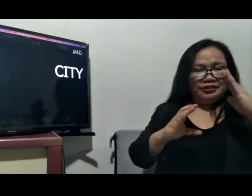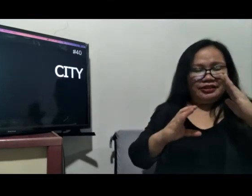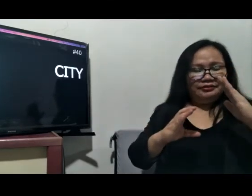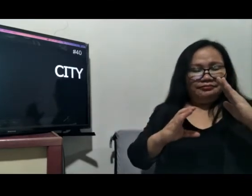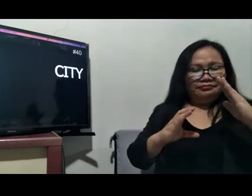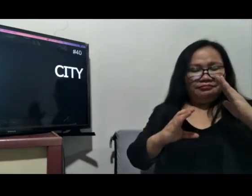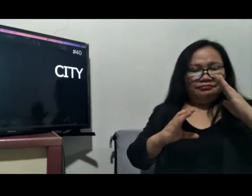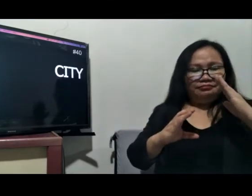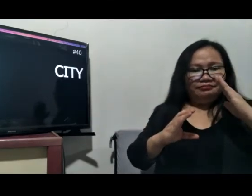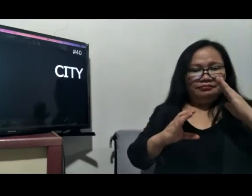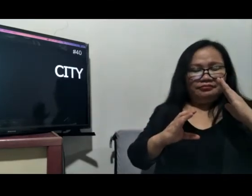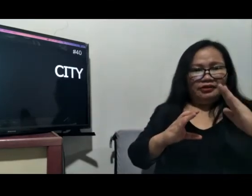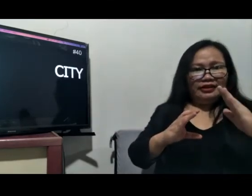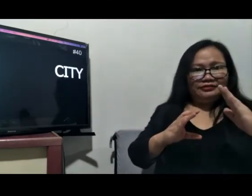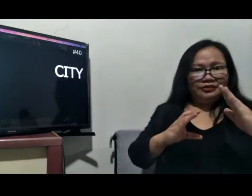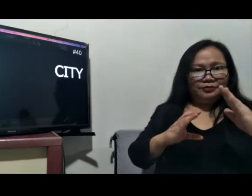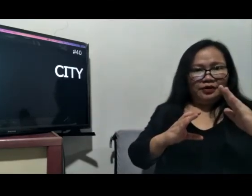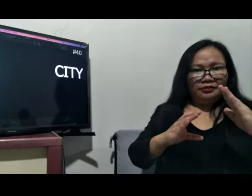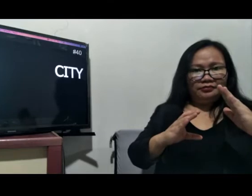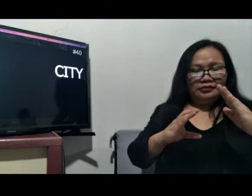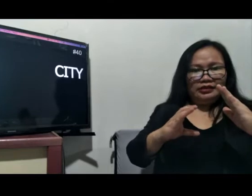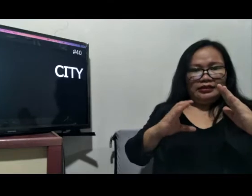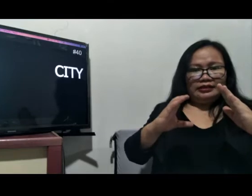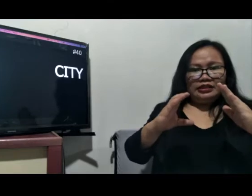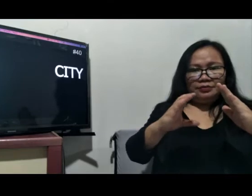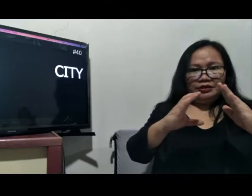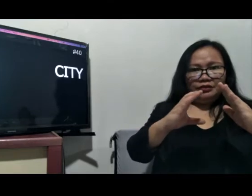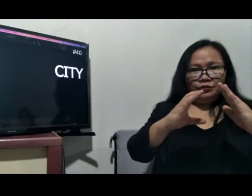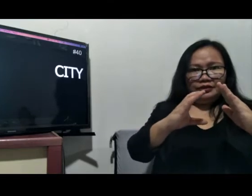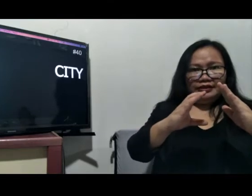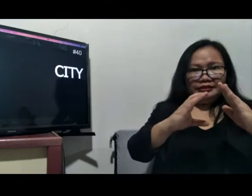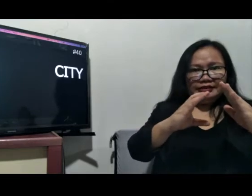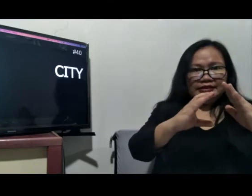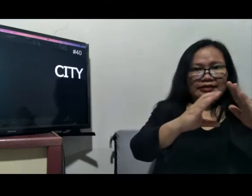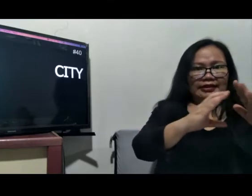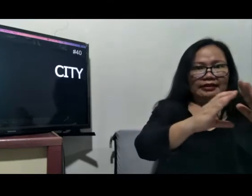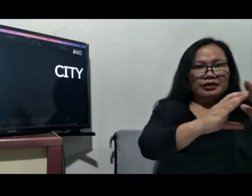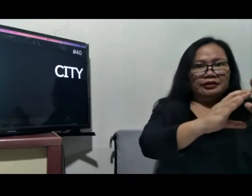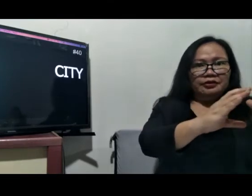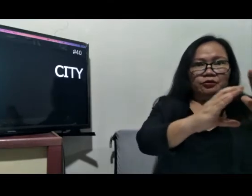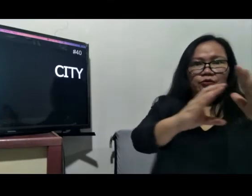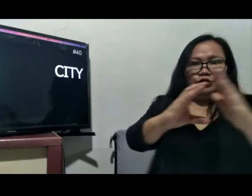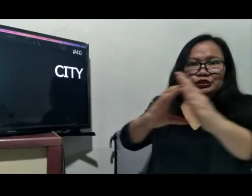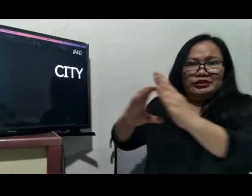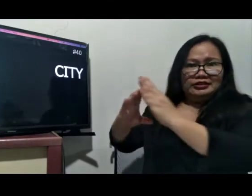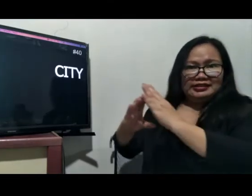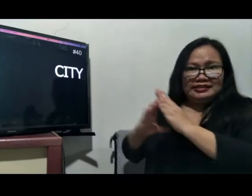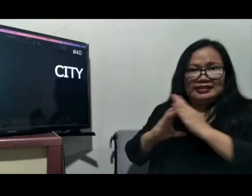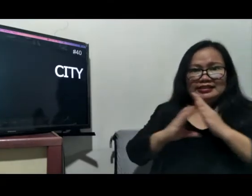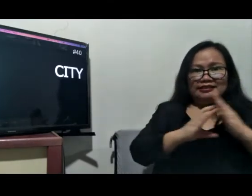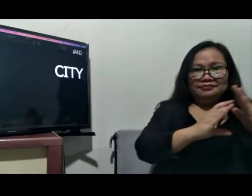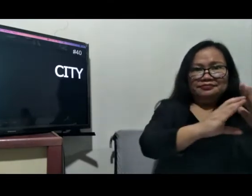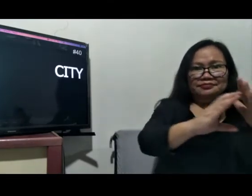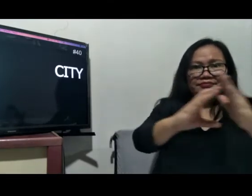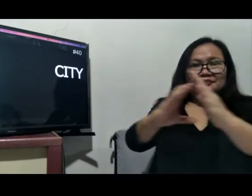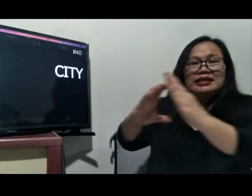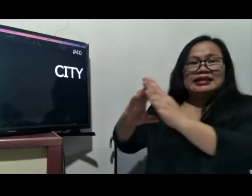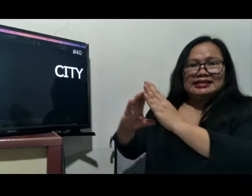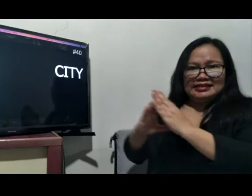Your left palm, tap it with letter C and make a round motion. City.